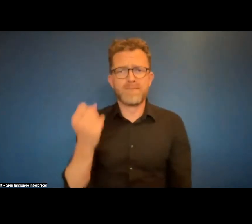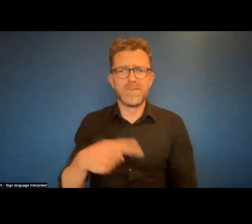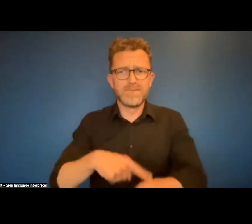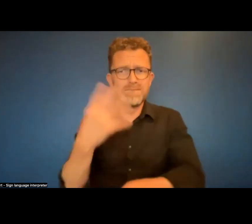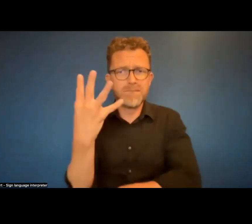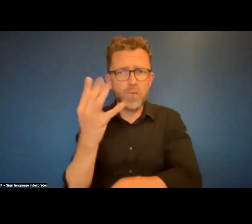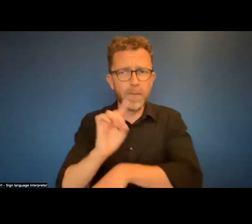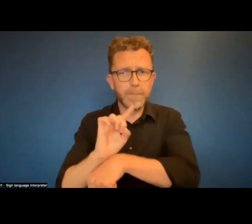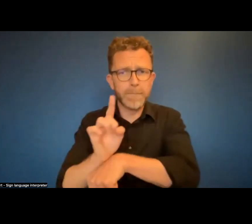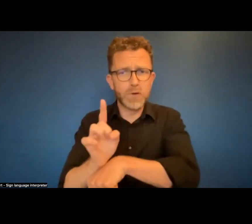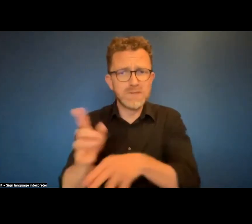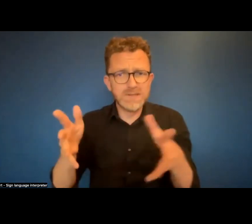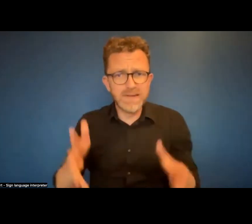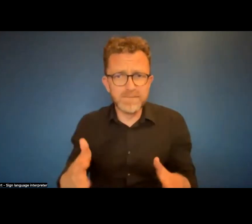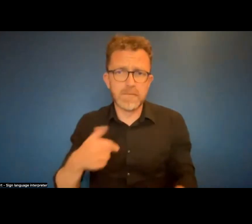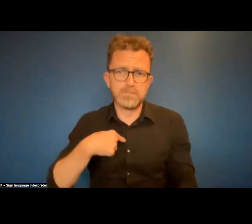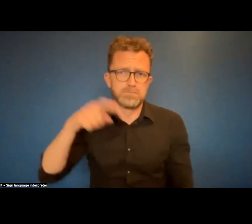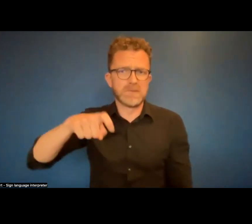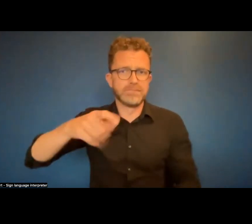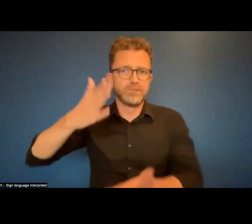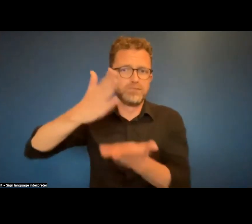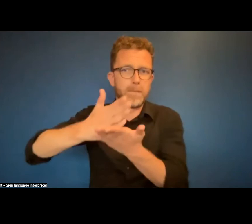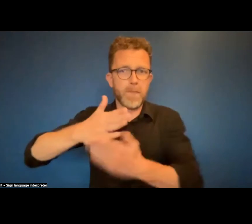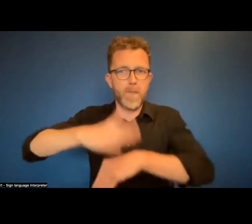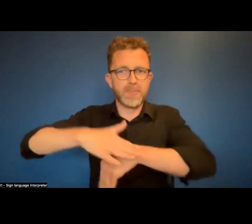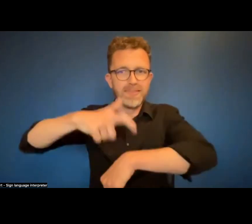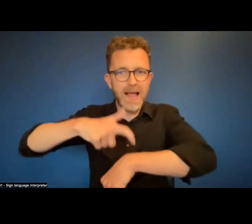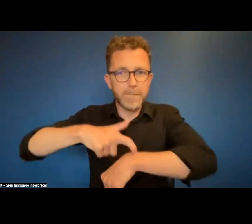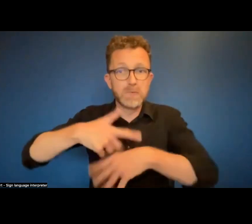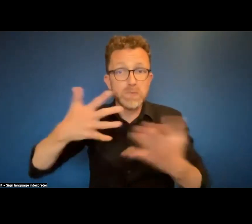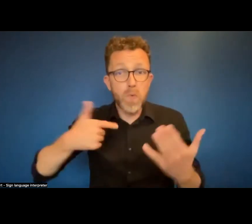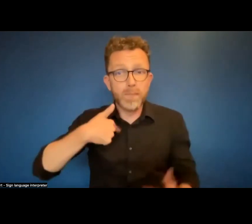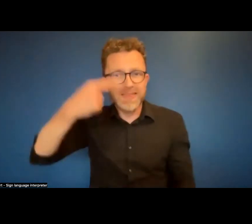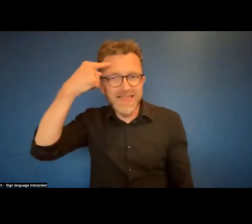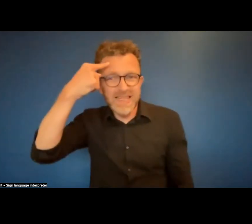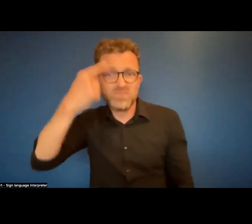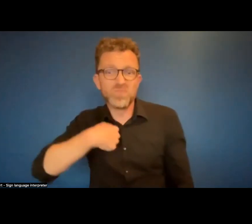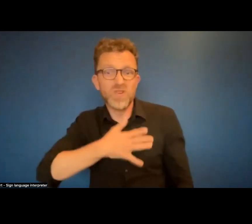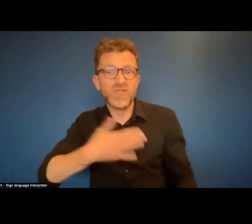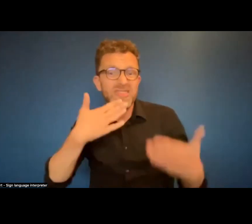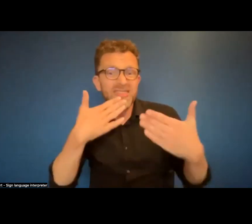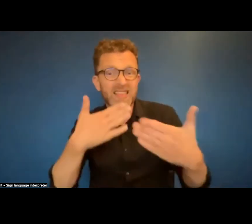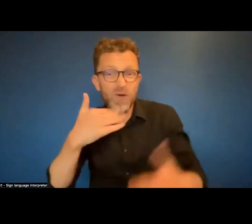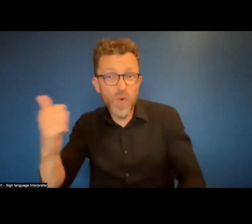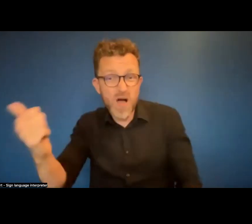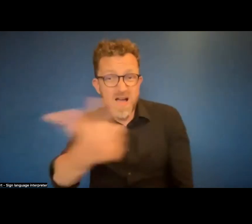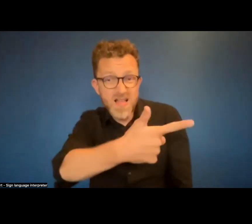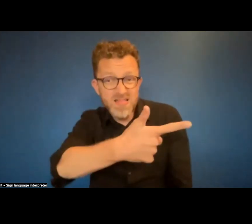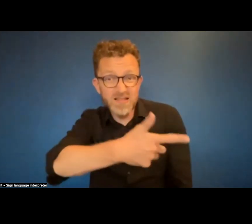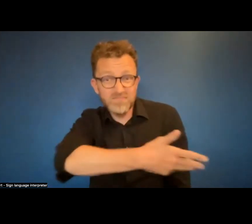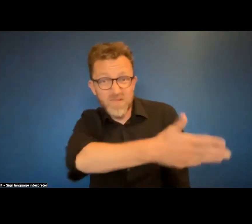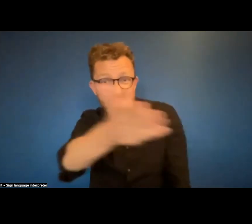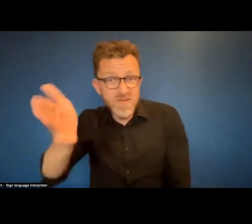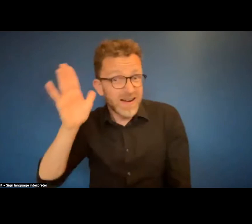and putting this issue hopefully a little bit higher on the agenda. I agree with Ines that we can complain to the committee about the